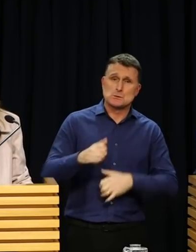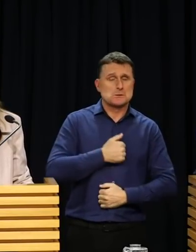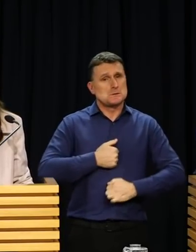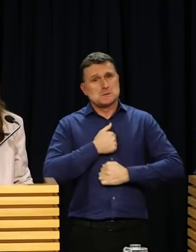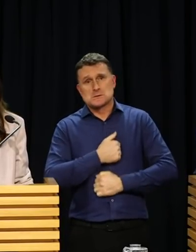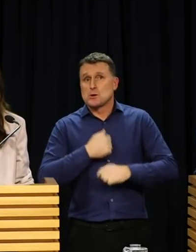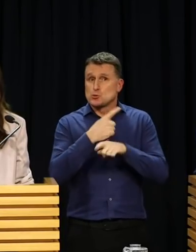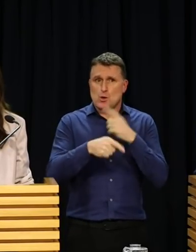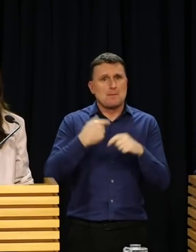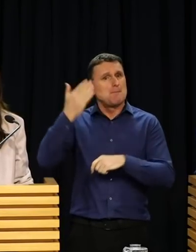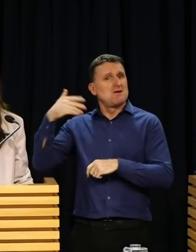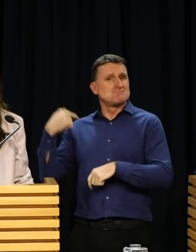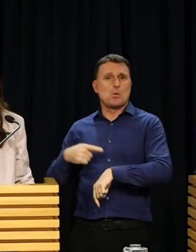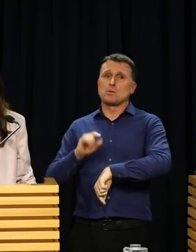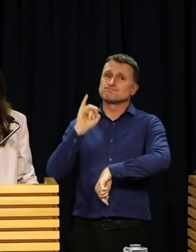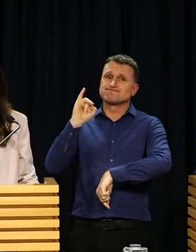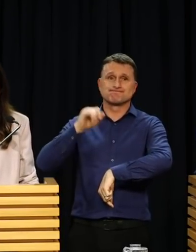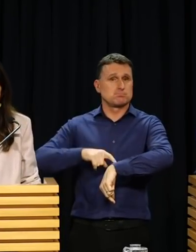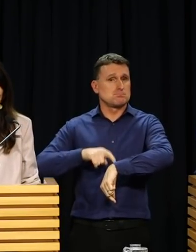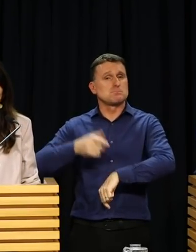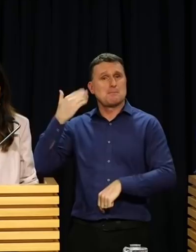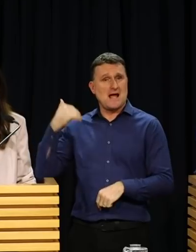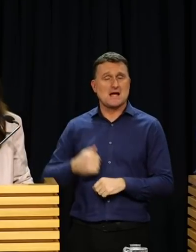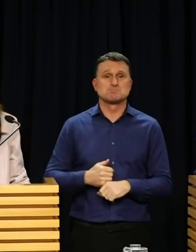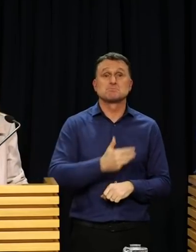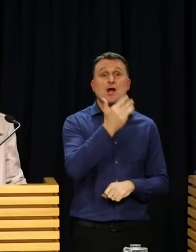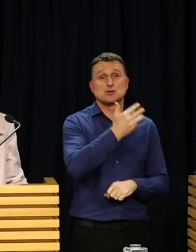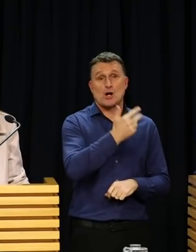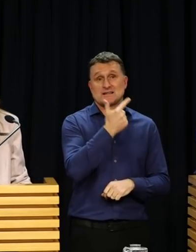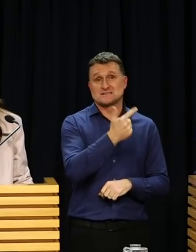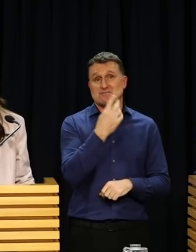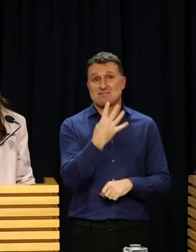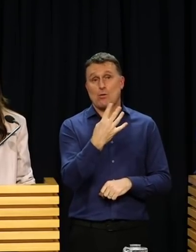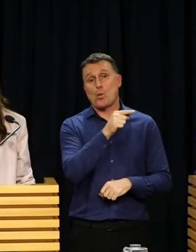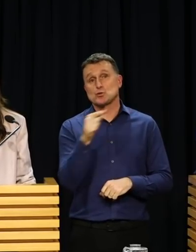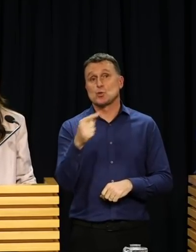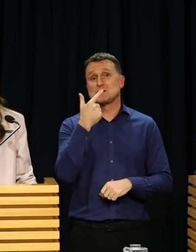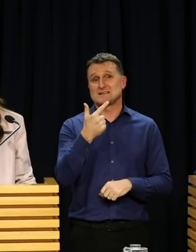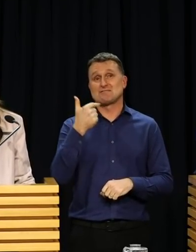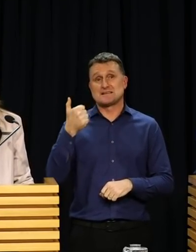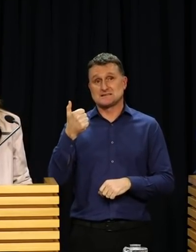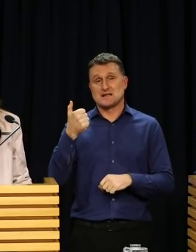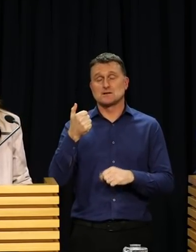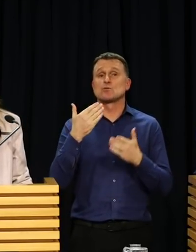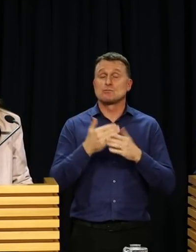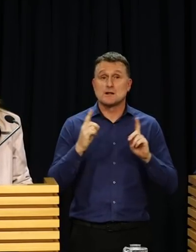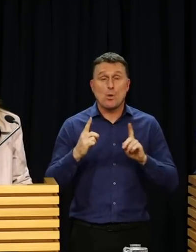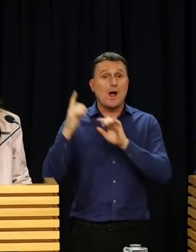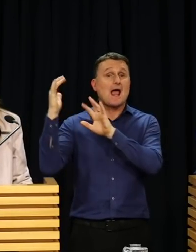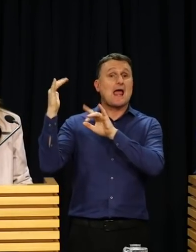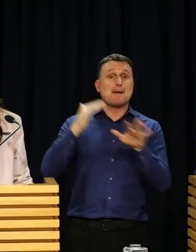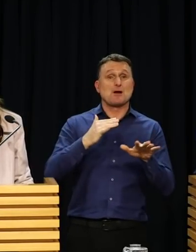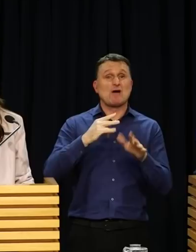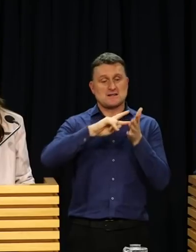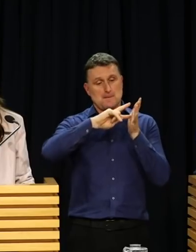experiences during that period. Between 1974 and 1976, a series of immigration